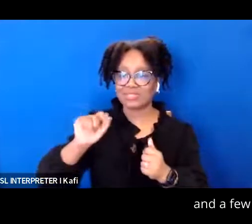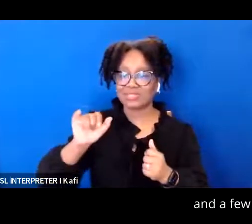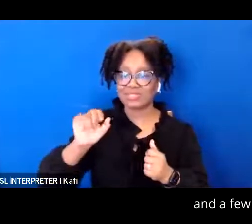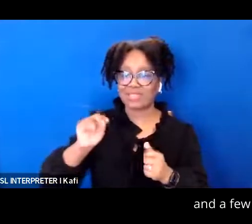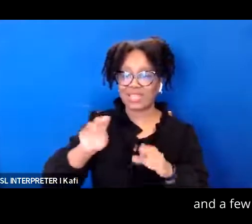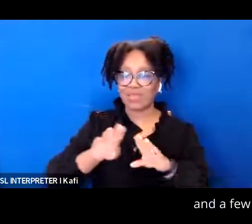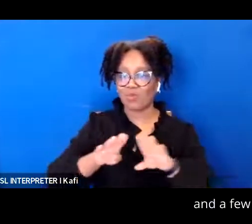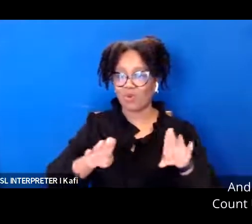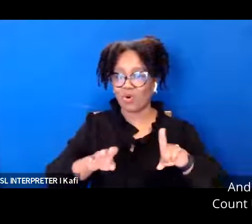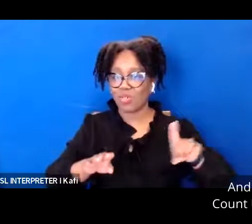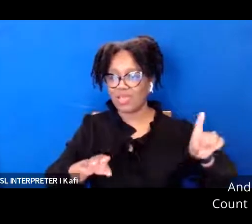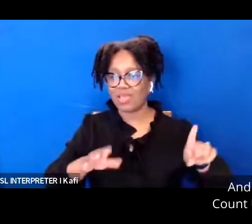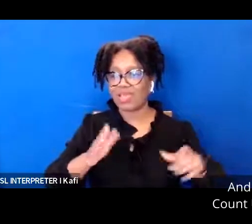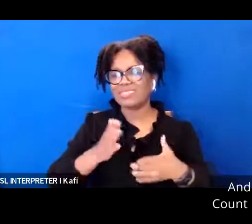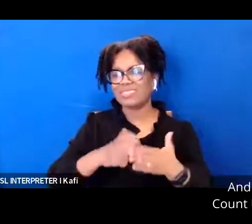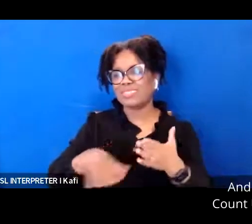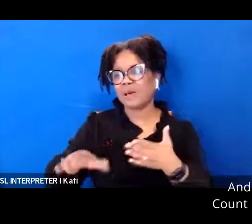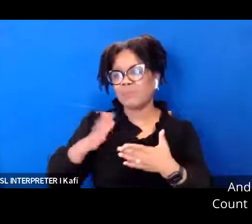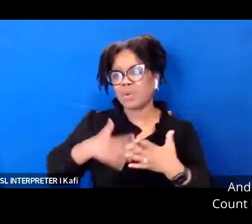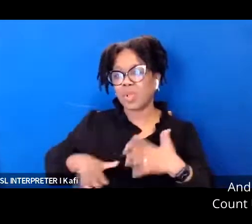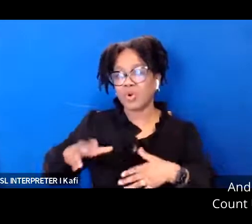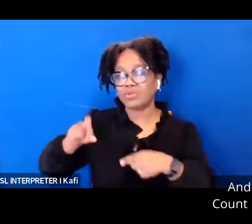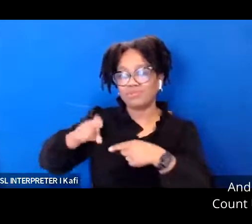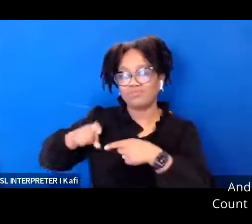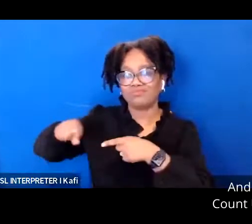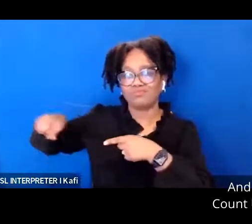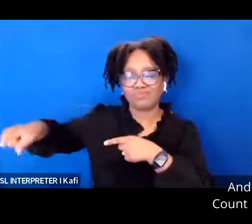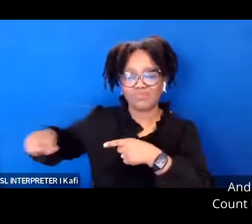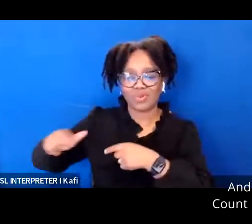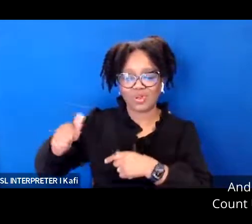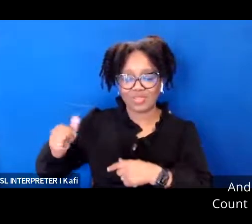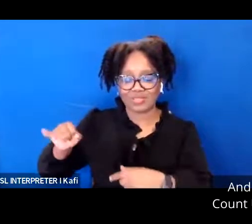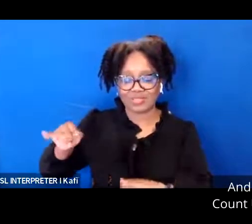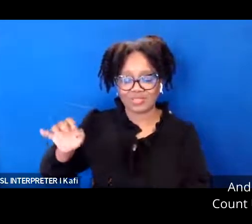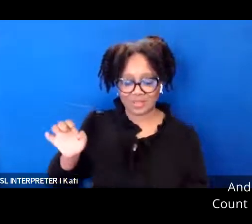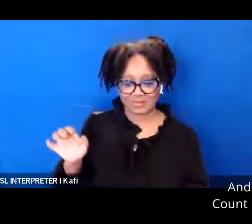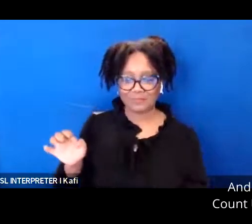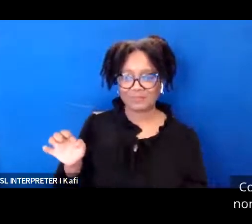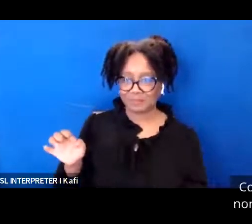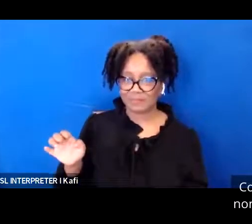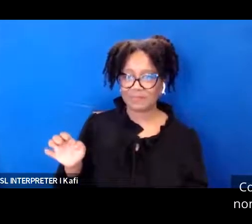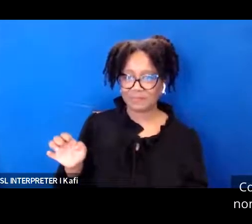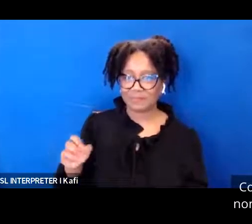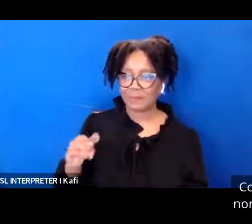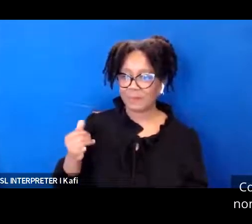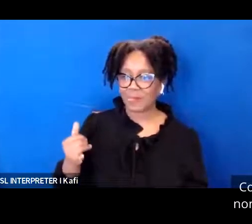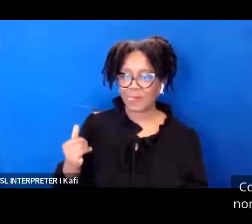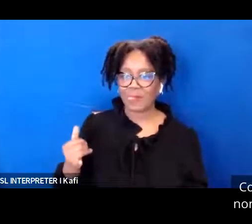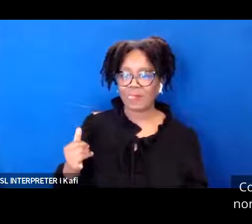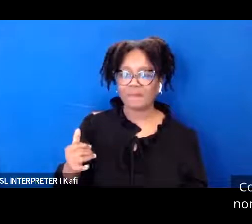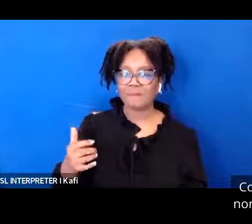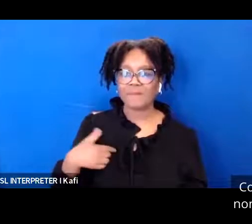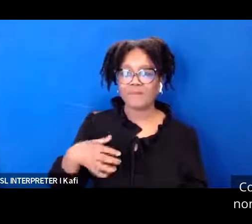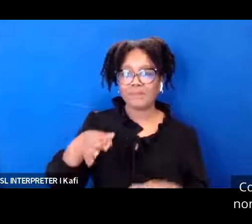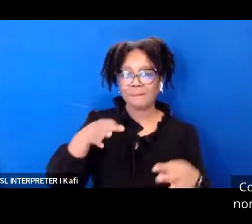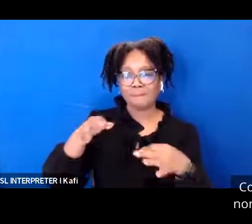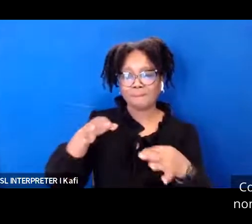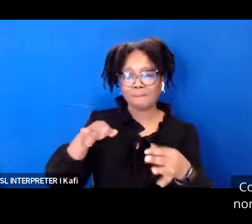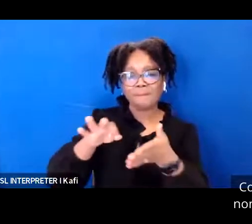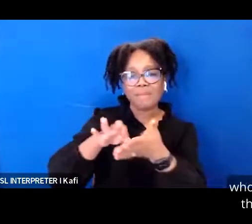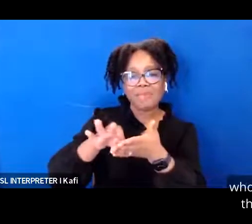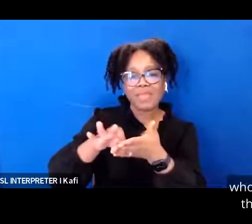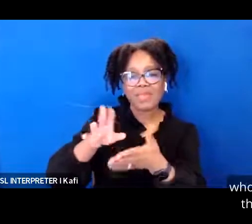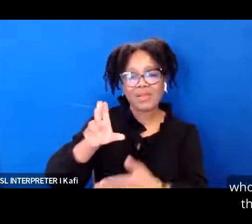the other hand and now a little bit about candles and just really quickly candace indiana is a non-partisan